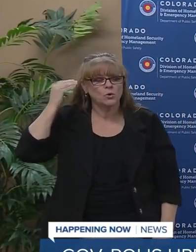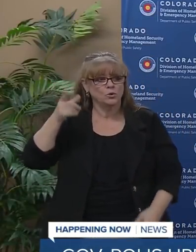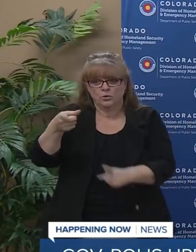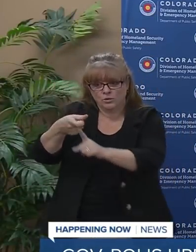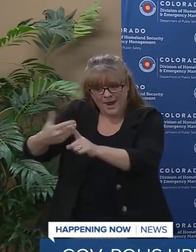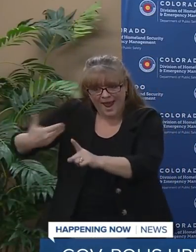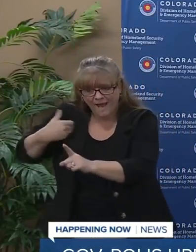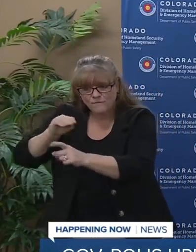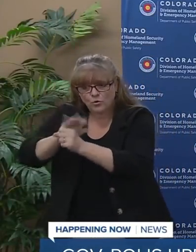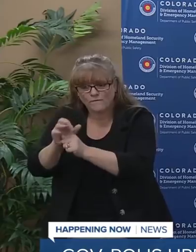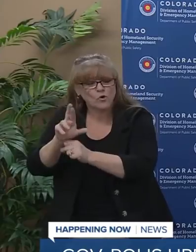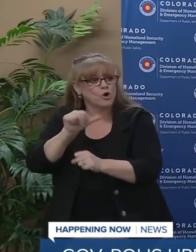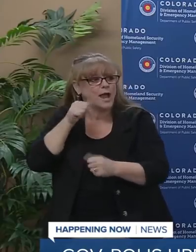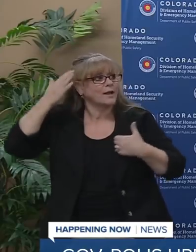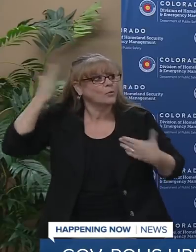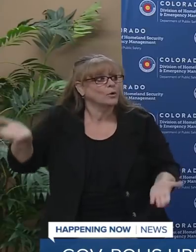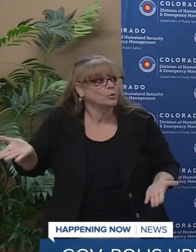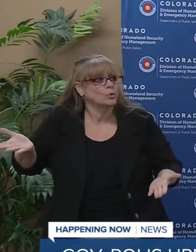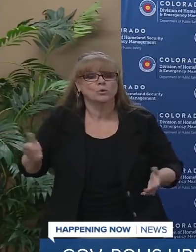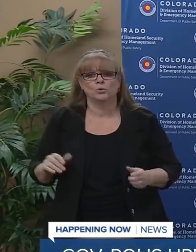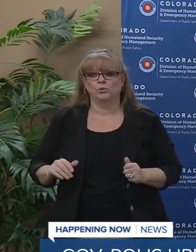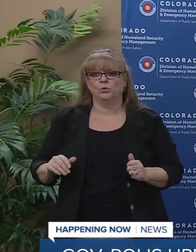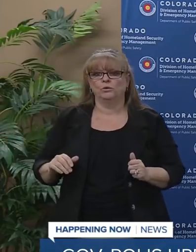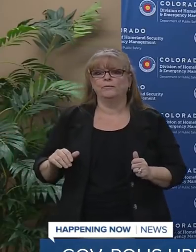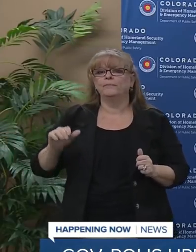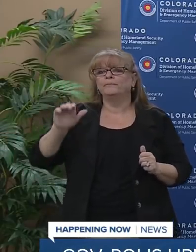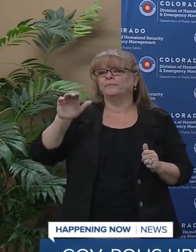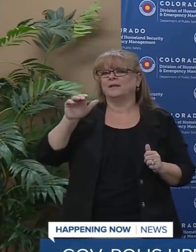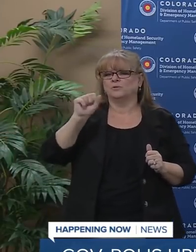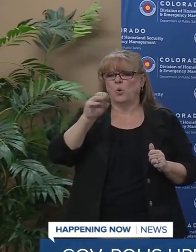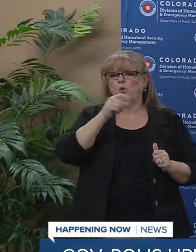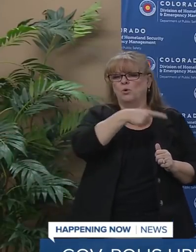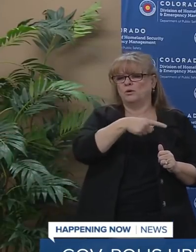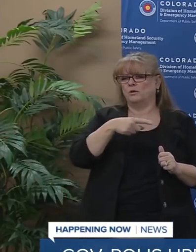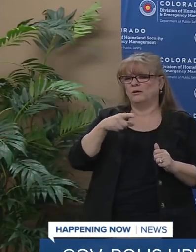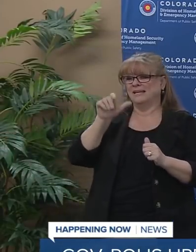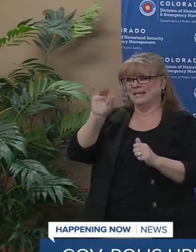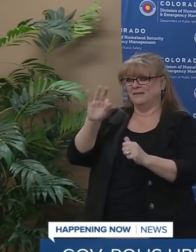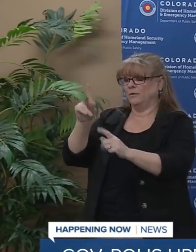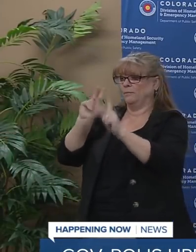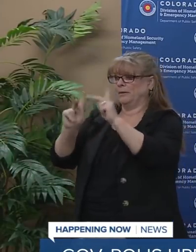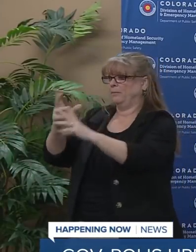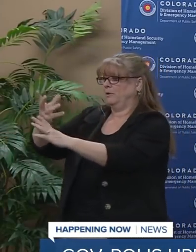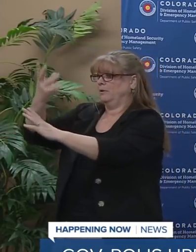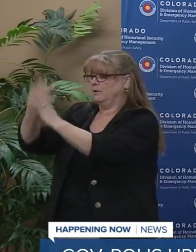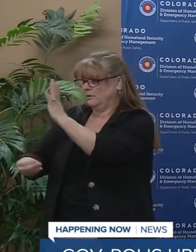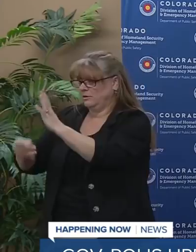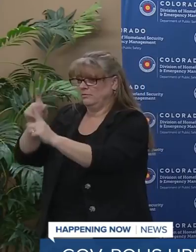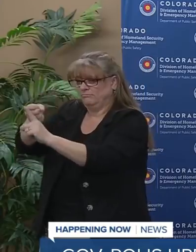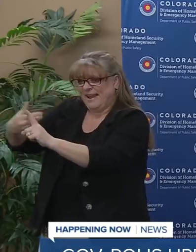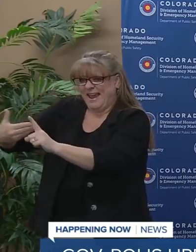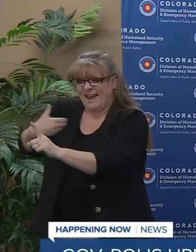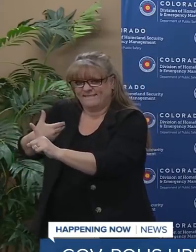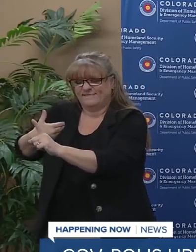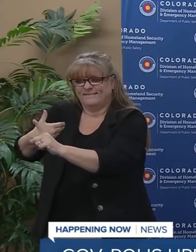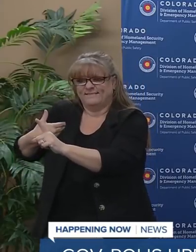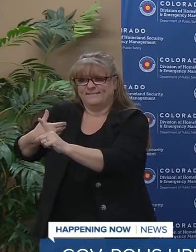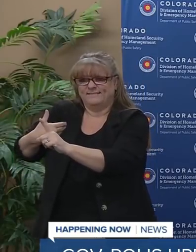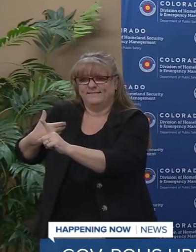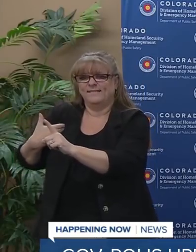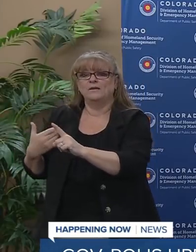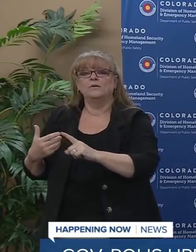asked if the death count is also off, just as the undiagnosed count is. The undiagnosed count, we estimate that there's